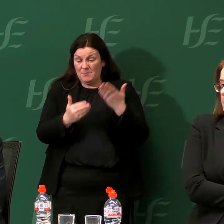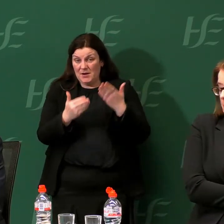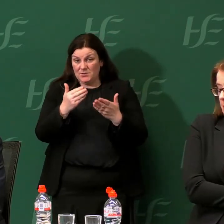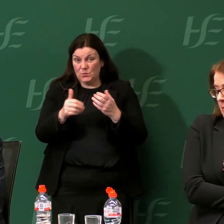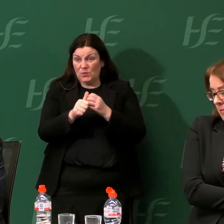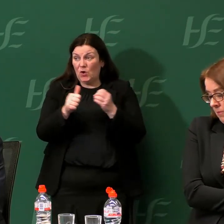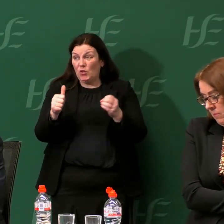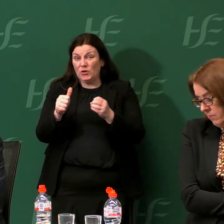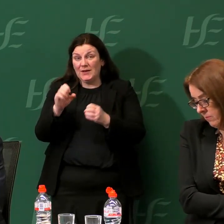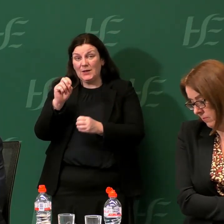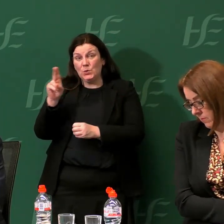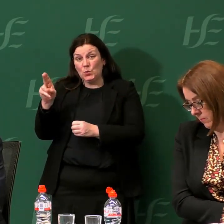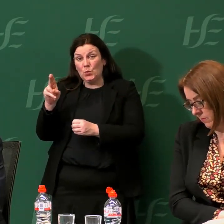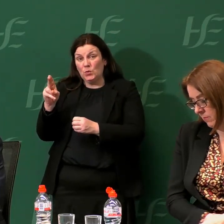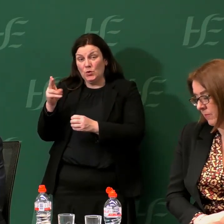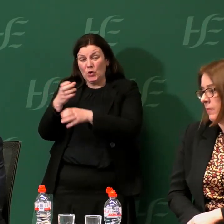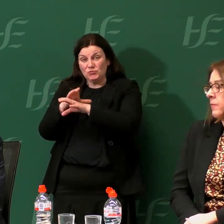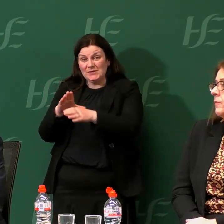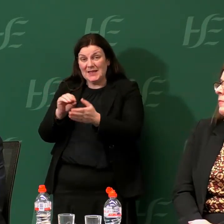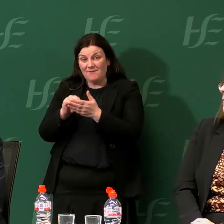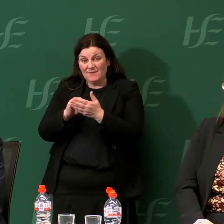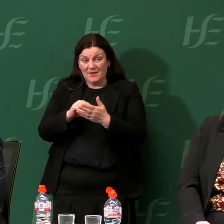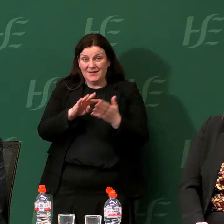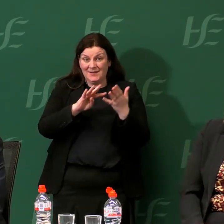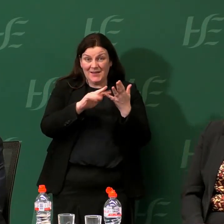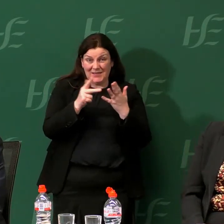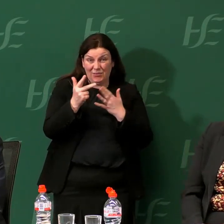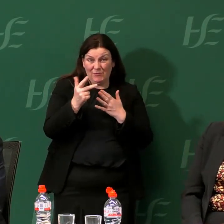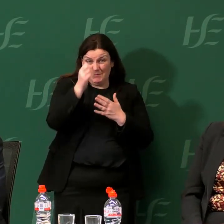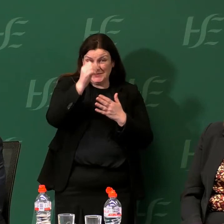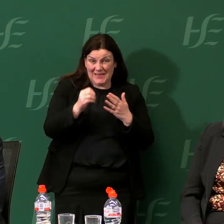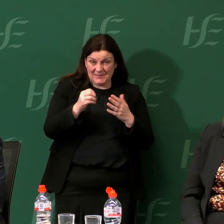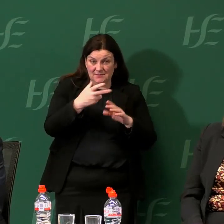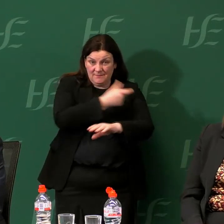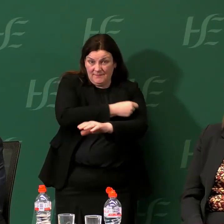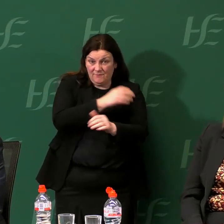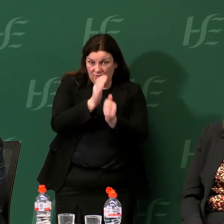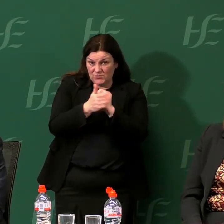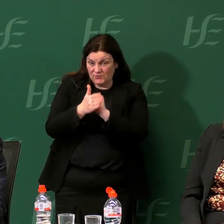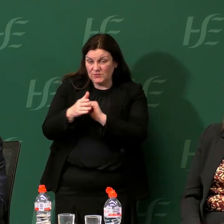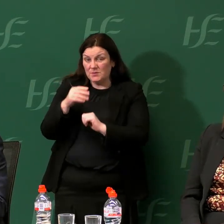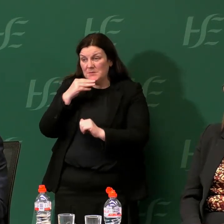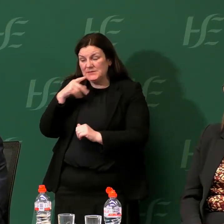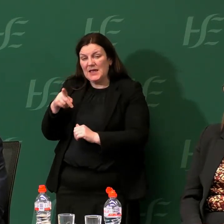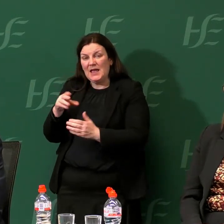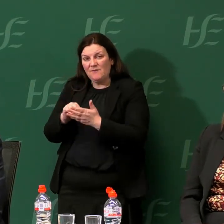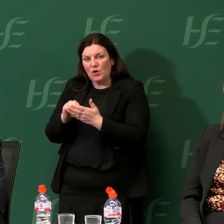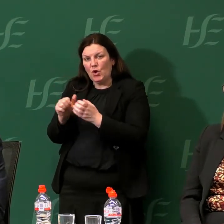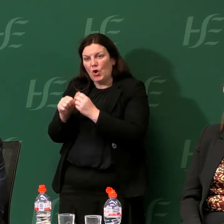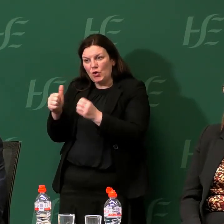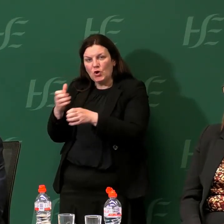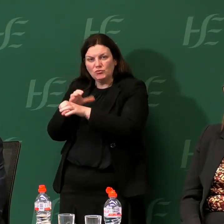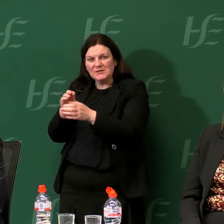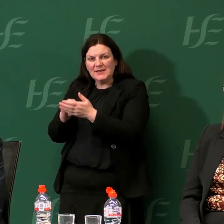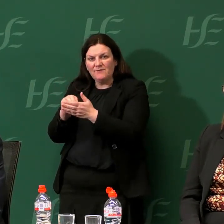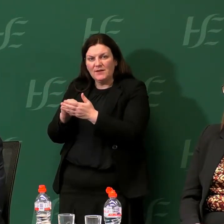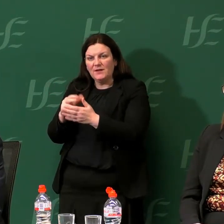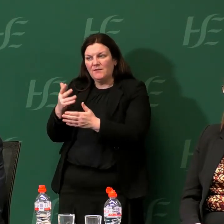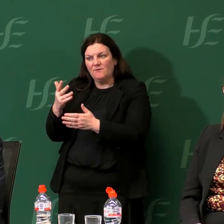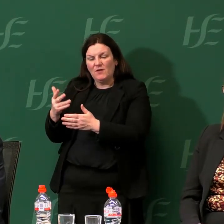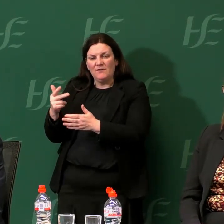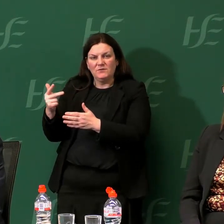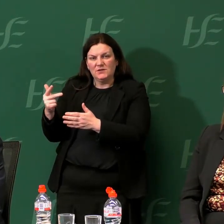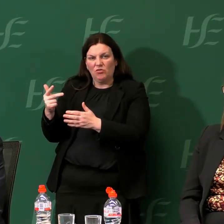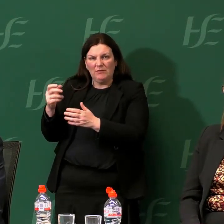other EU countries that have 50% take-up. We had 50 in the past 14-day, in a 14-day period, 15 deaths